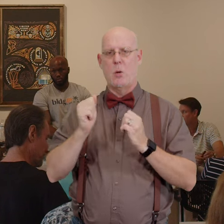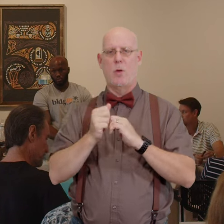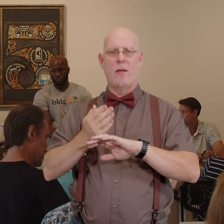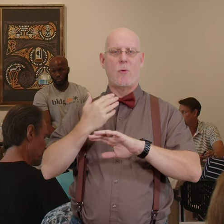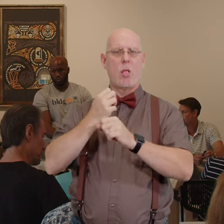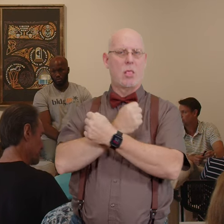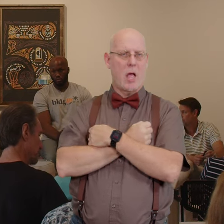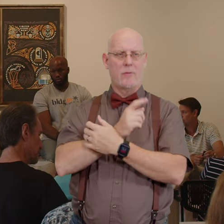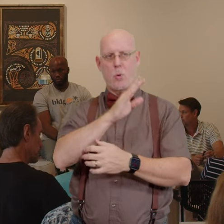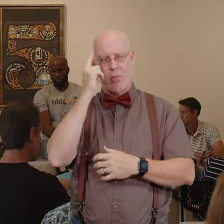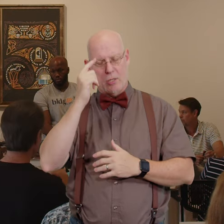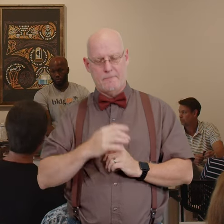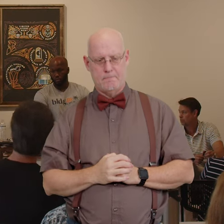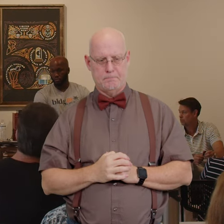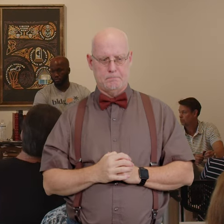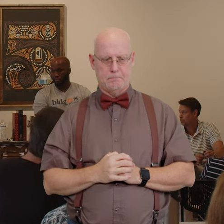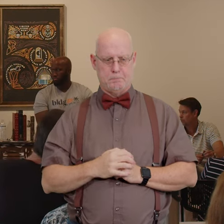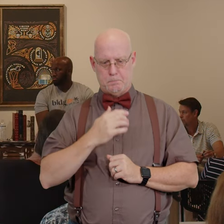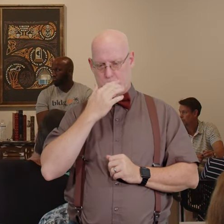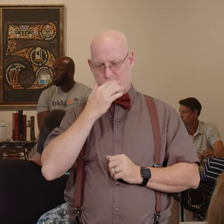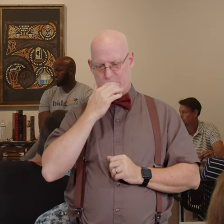with foreloved. Your thoughts on this?